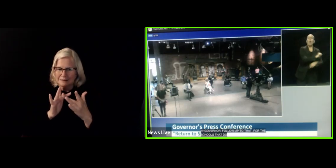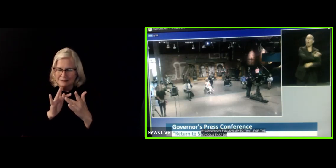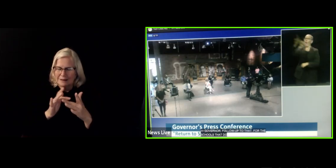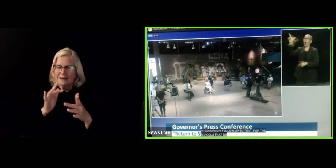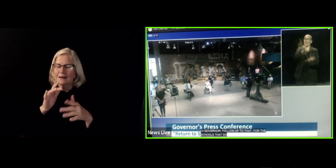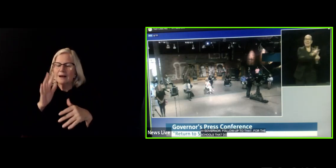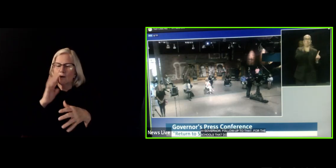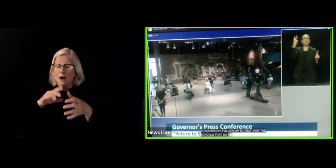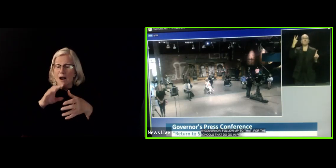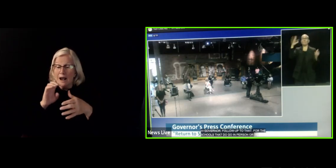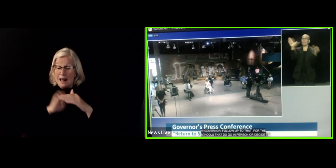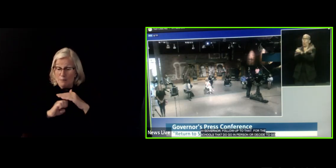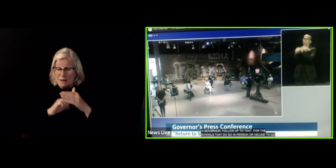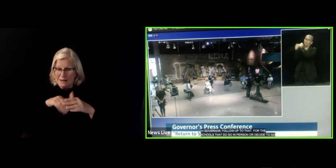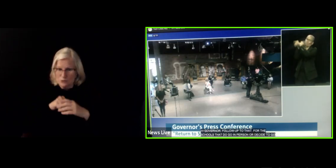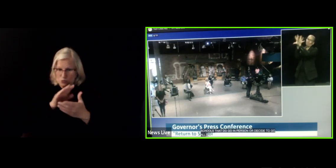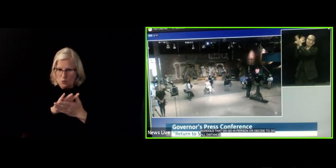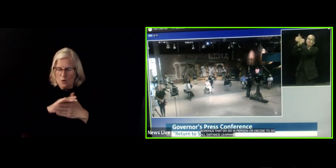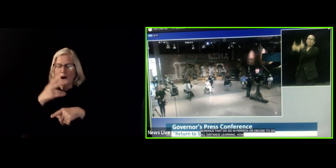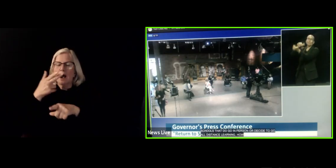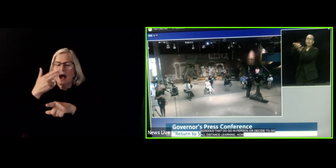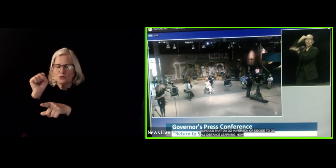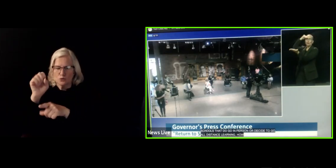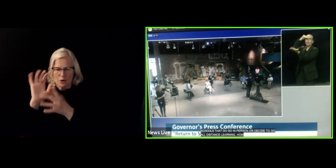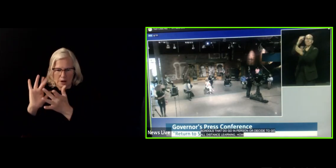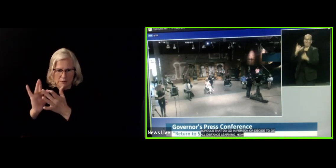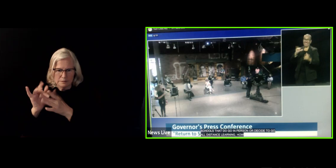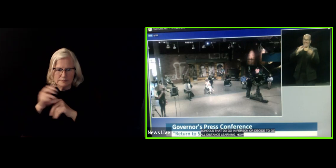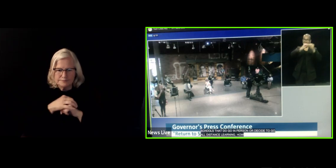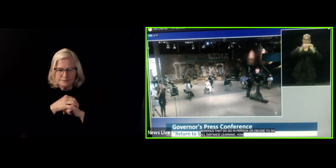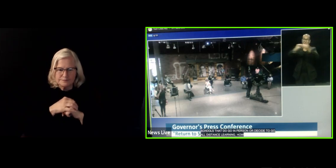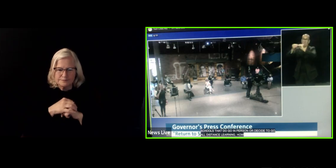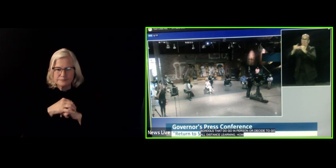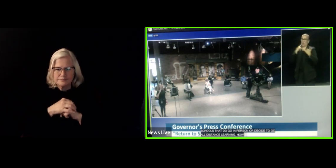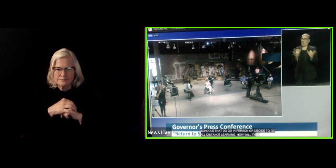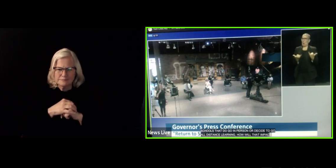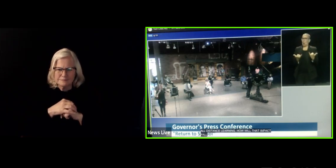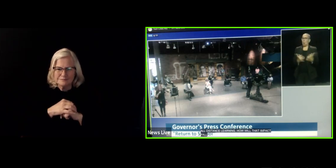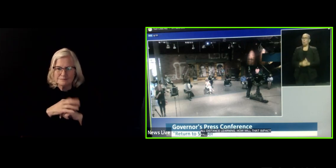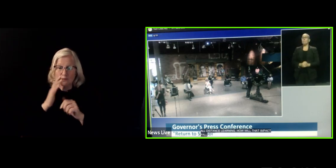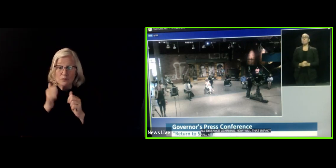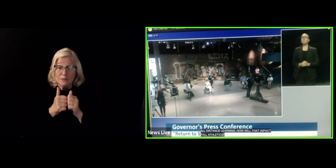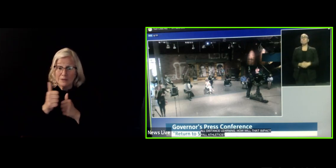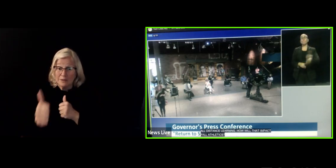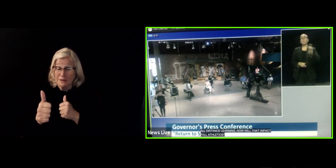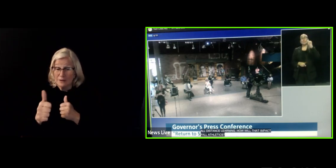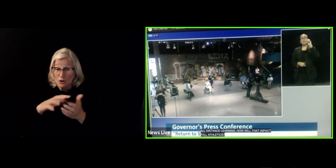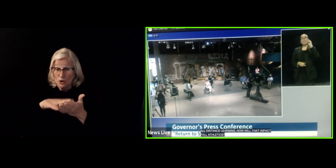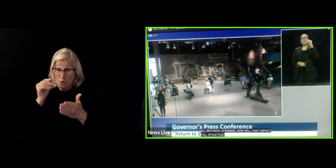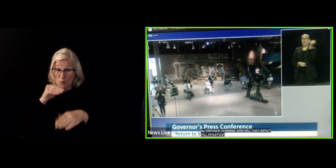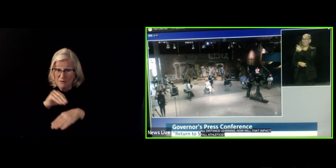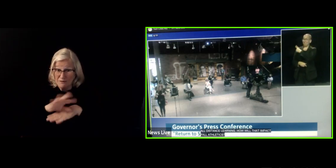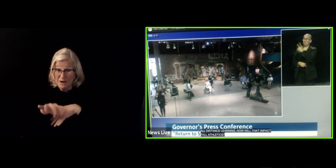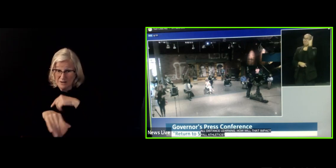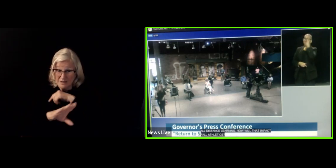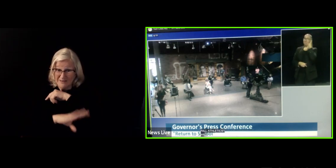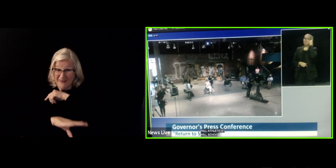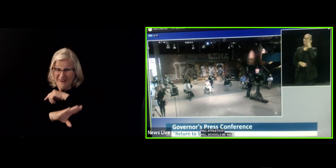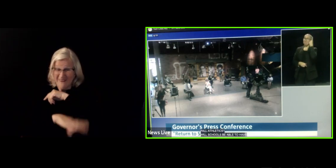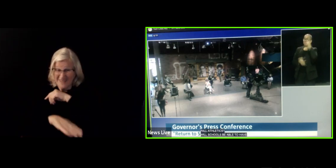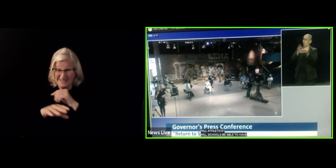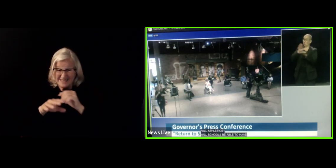that impact fall athletics? Will schools be able to have people playing sports if you're not allowing them into